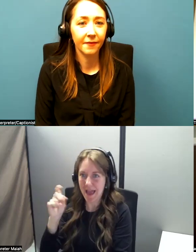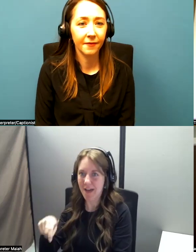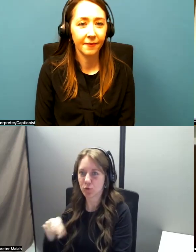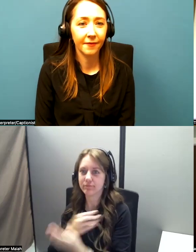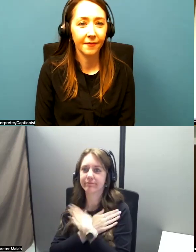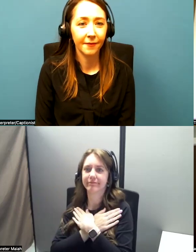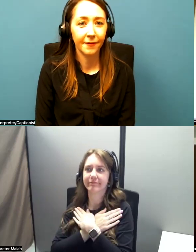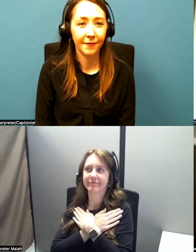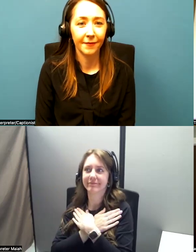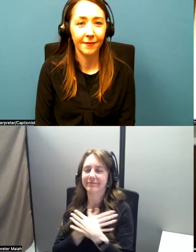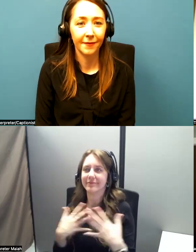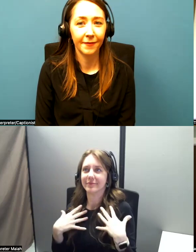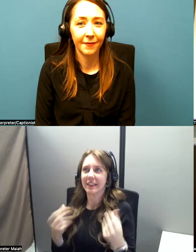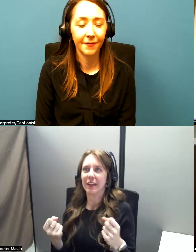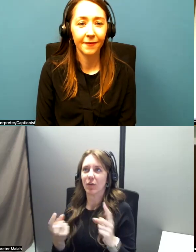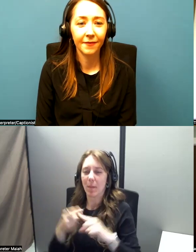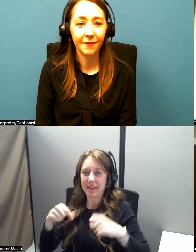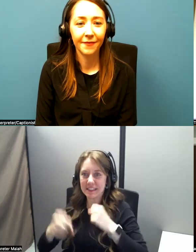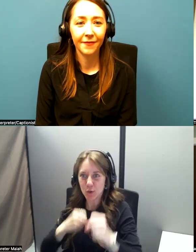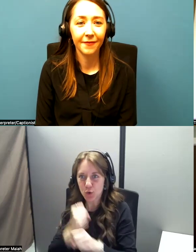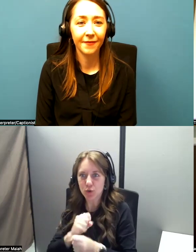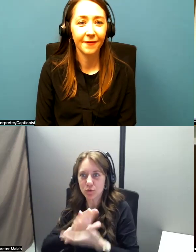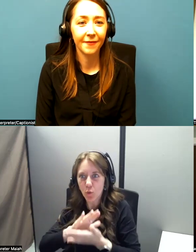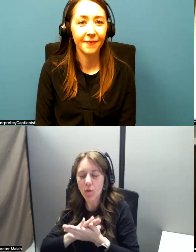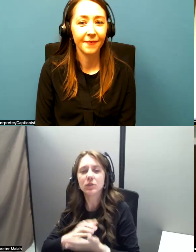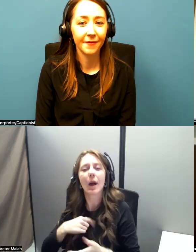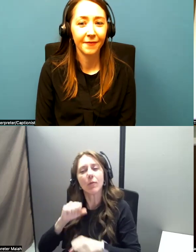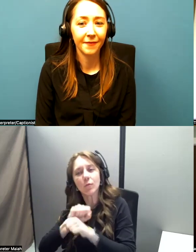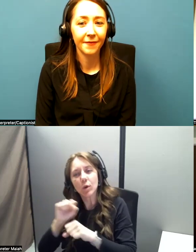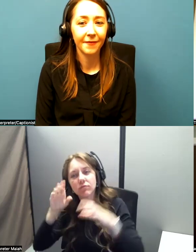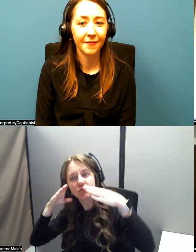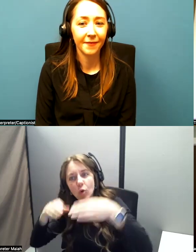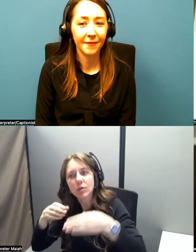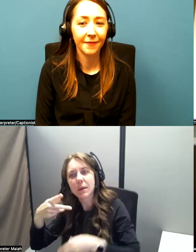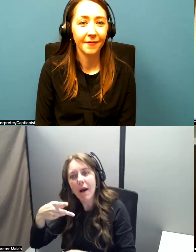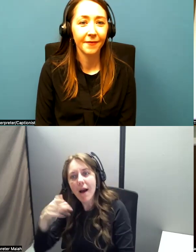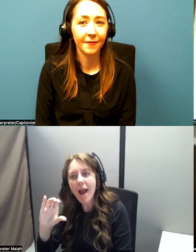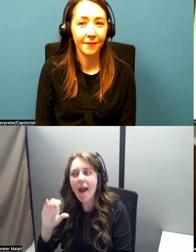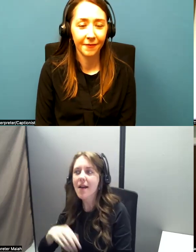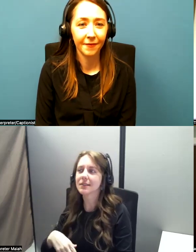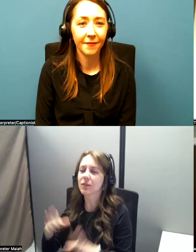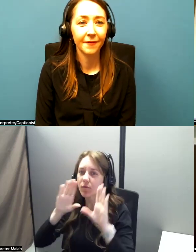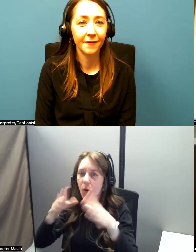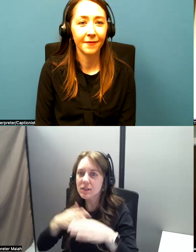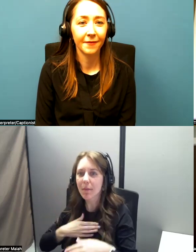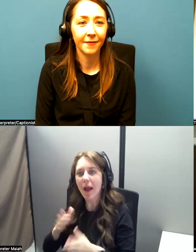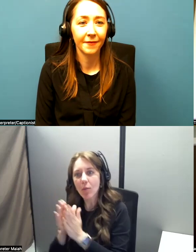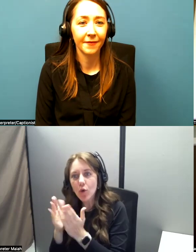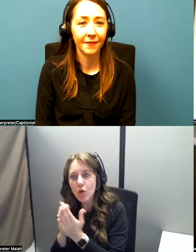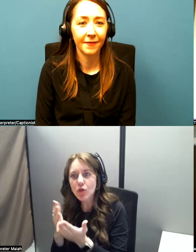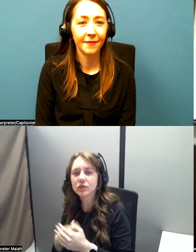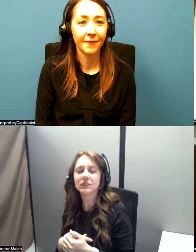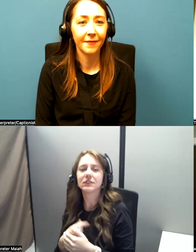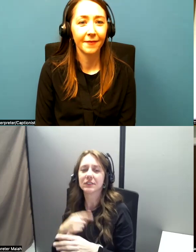from this year and work on my podcasting and work on my book and take care of my family. I am